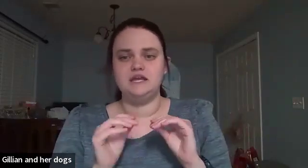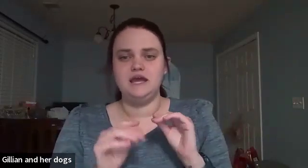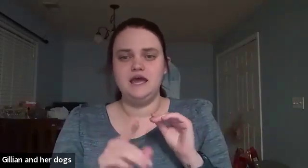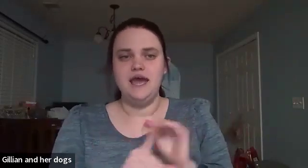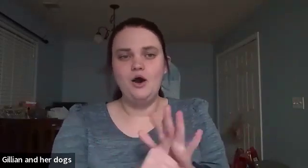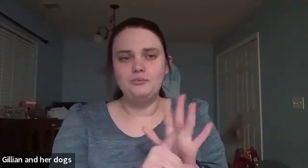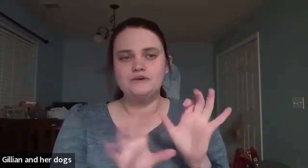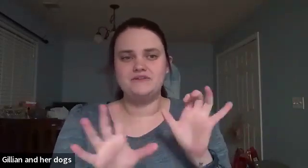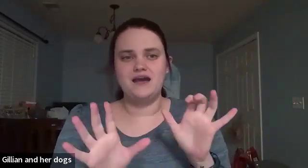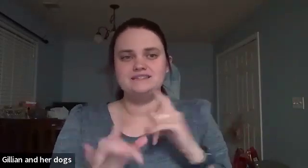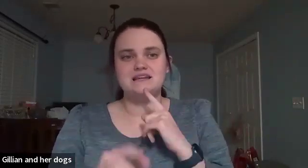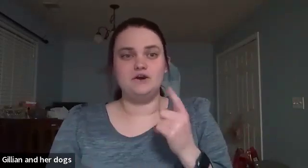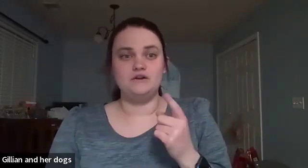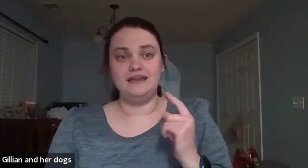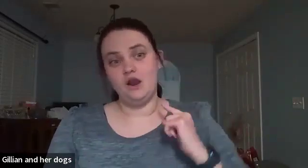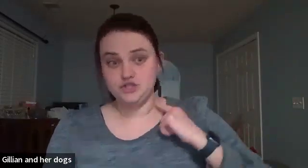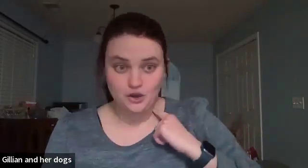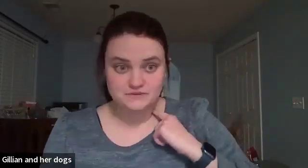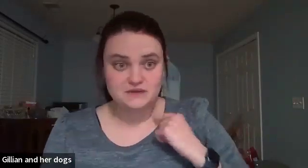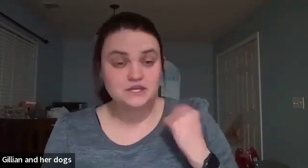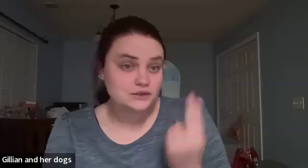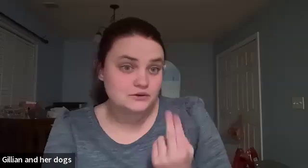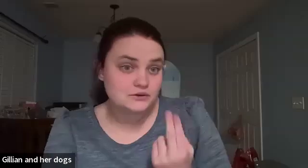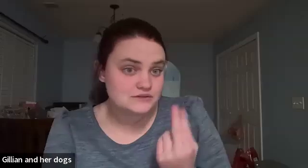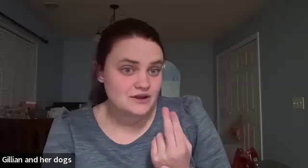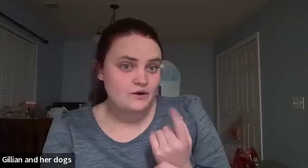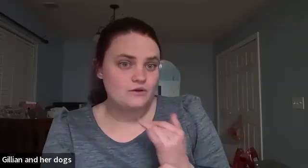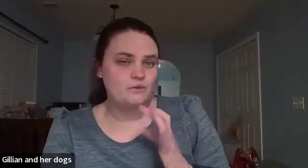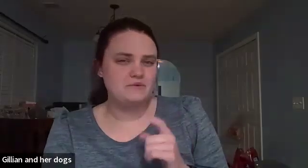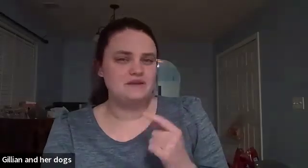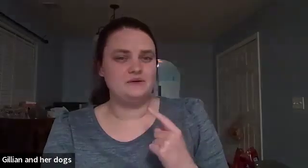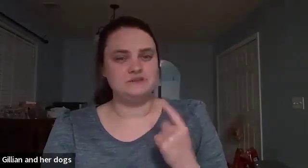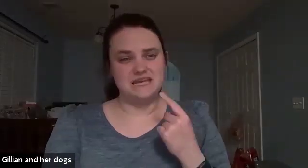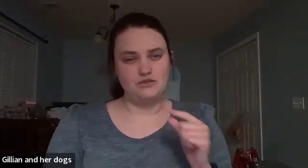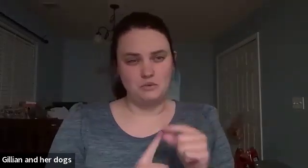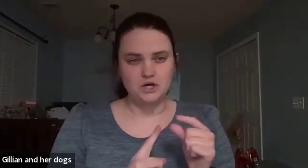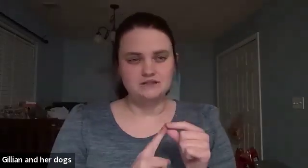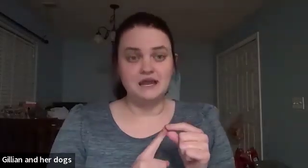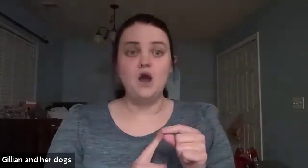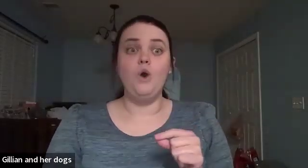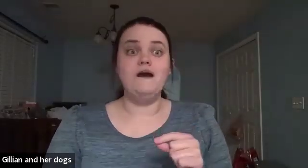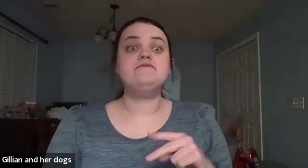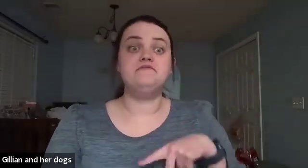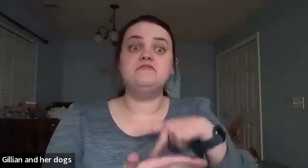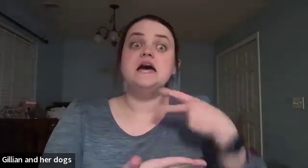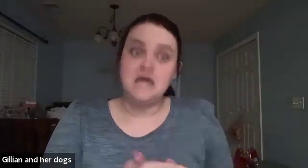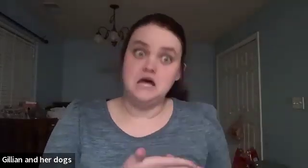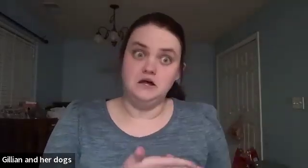can help with that instead of our like our tones that we use or the way we like will say the word like, oh, I